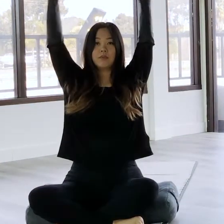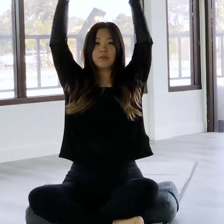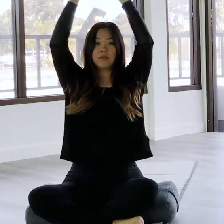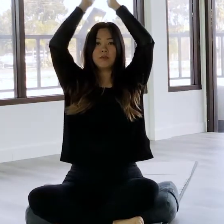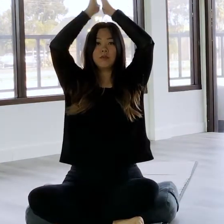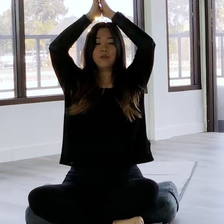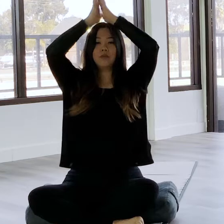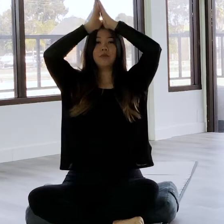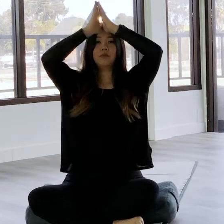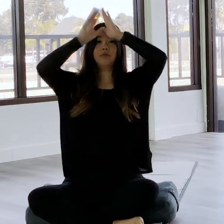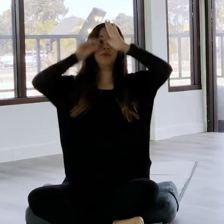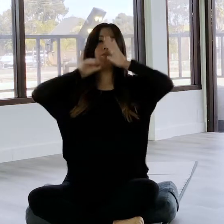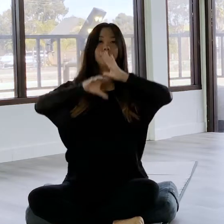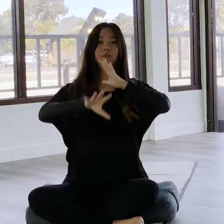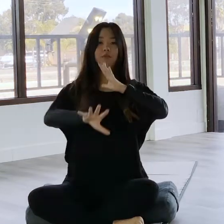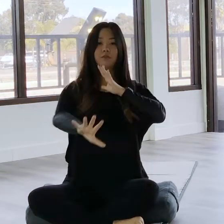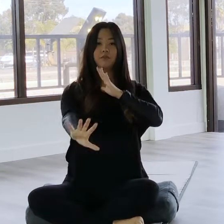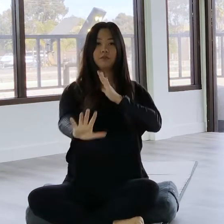Exhale, hands to heart.